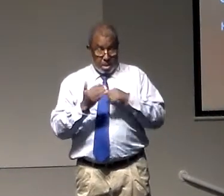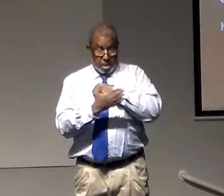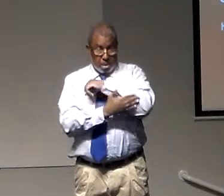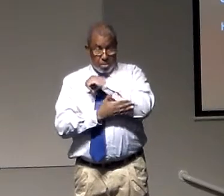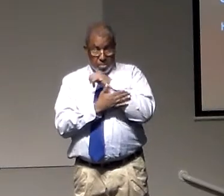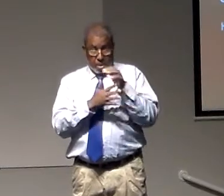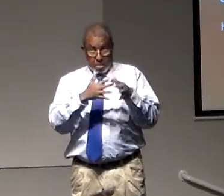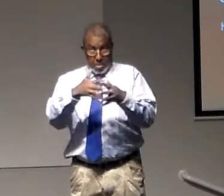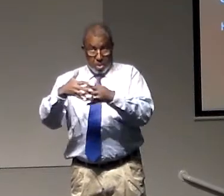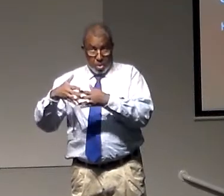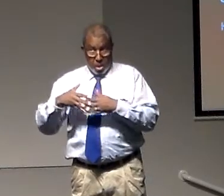to learn.